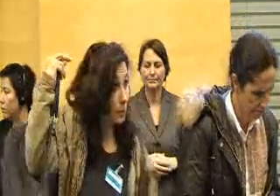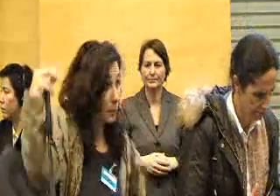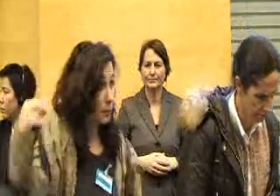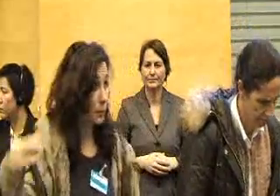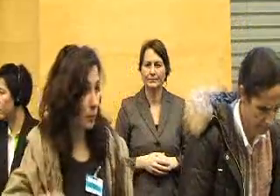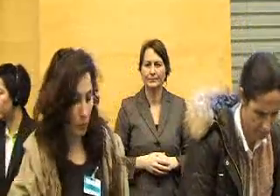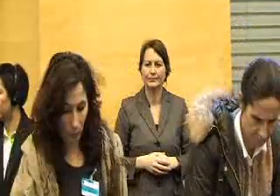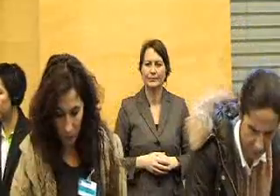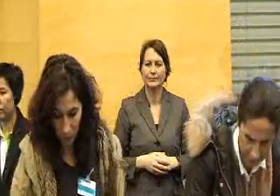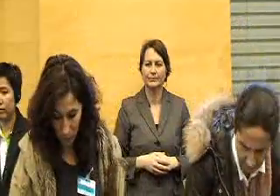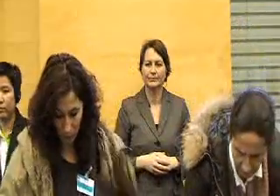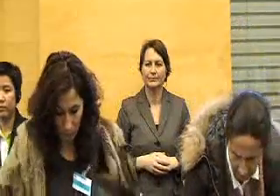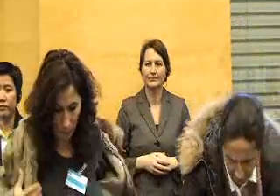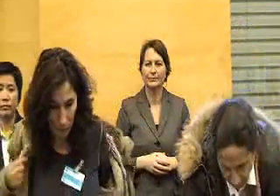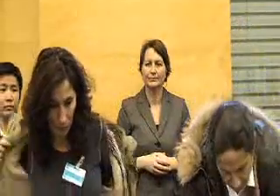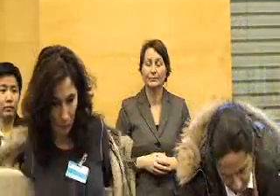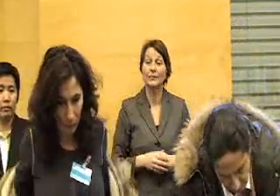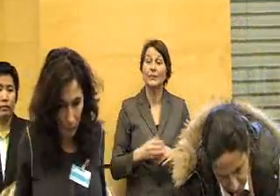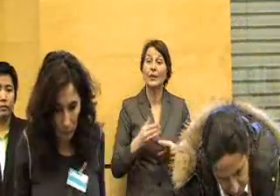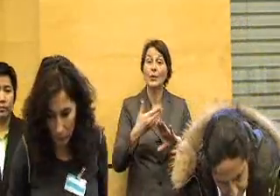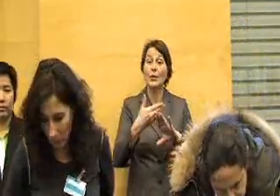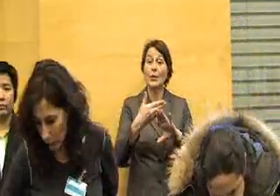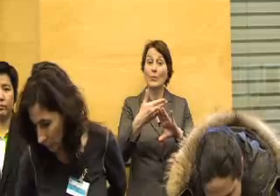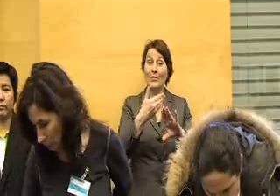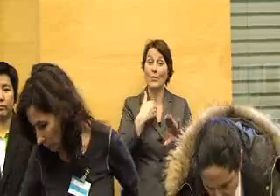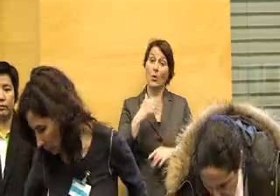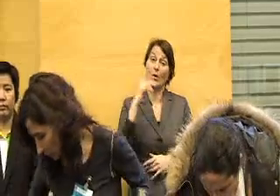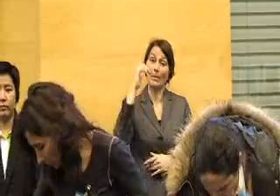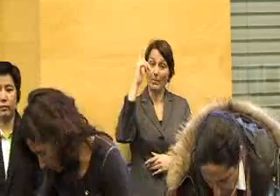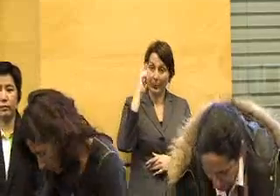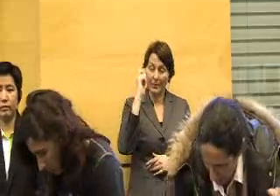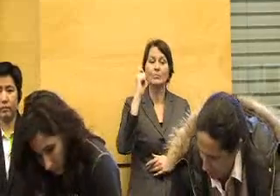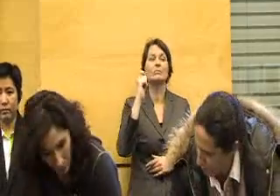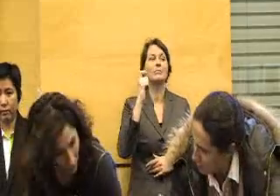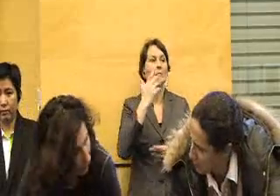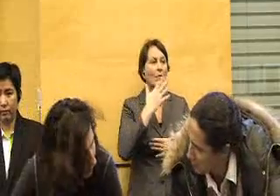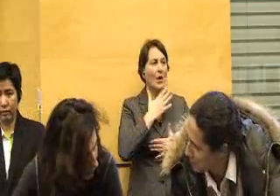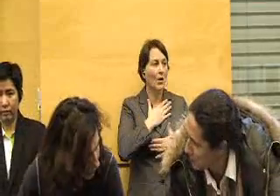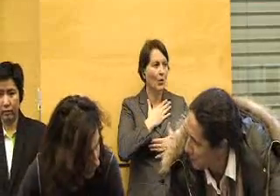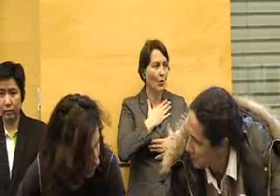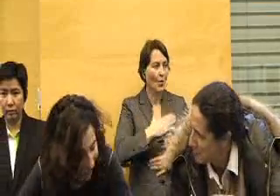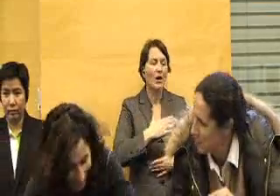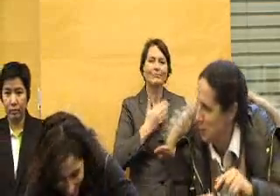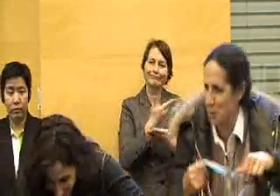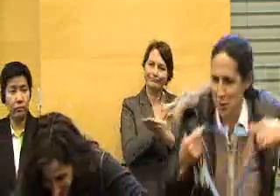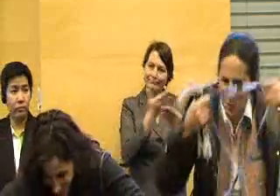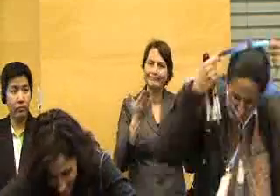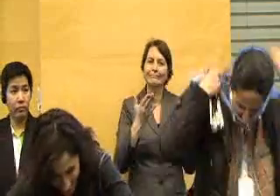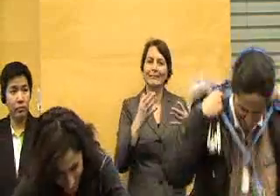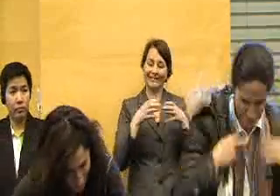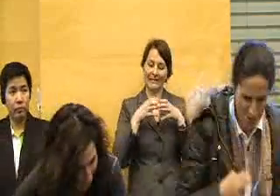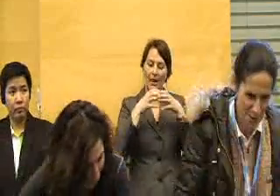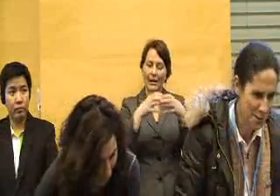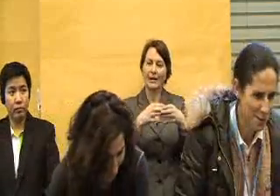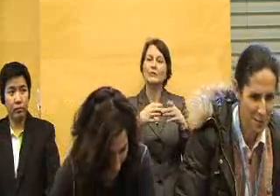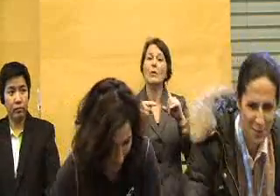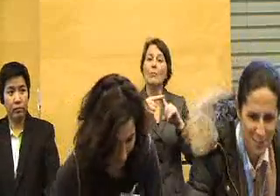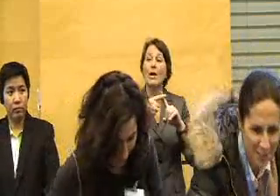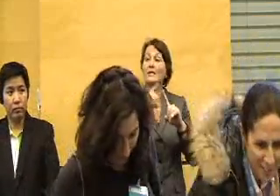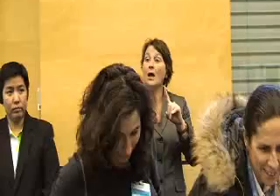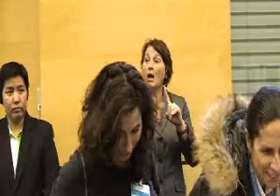Before beginning, I'd like to wish the delegation and those following